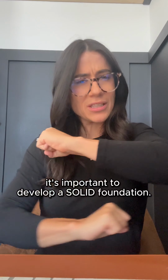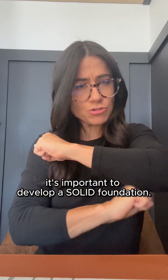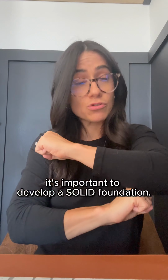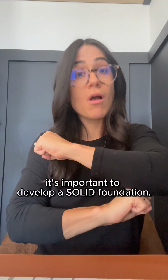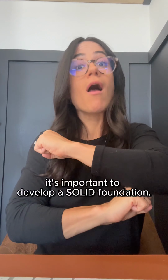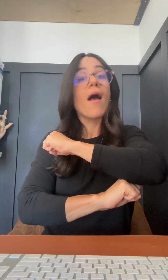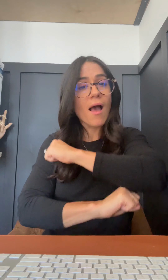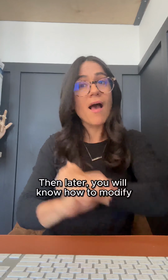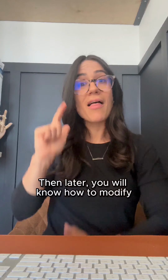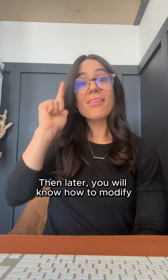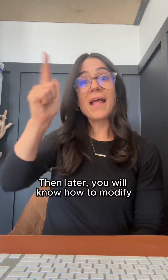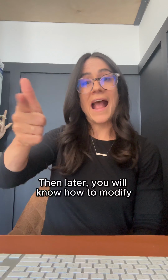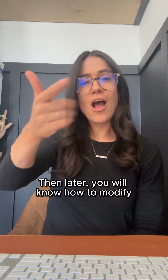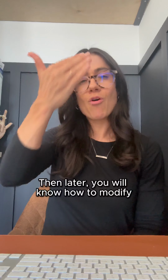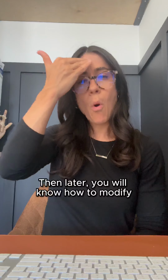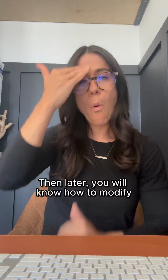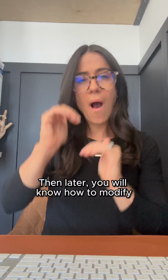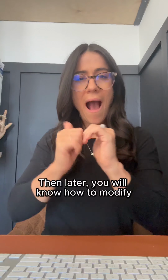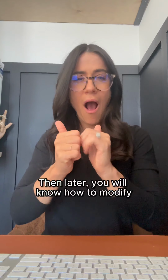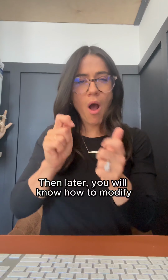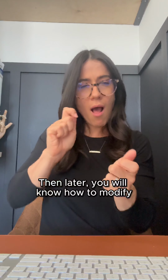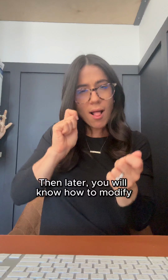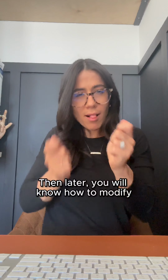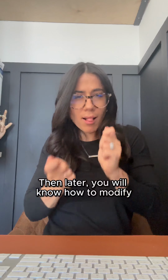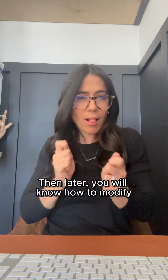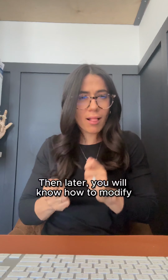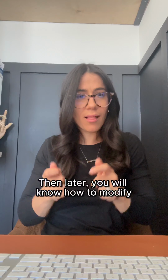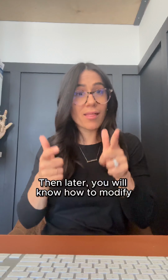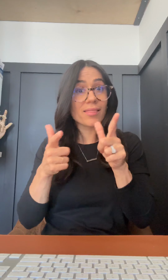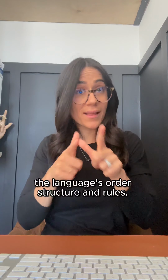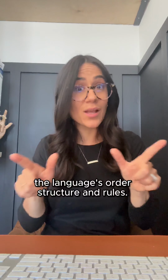foundation. Then later, you'll know how to modify